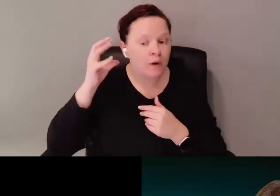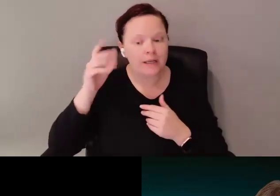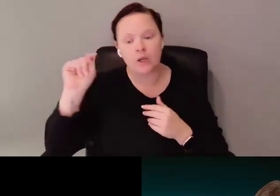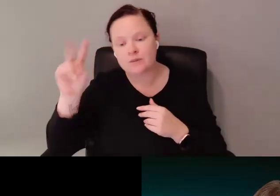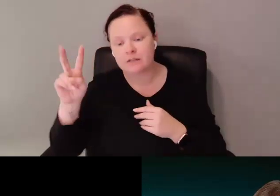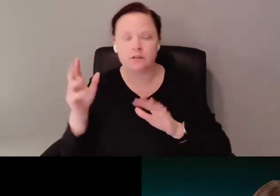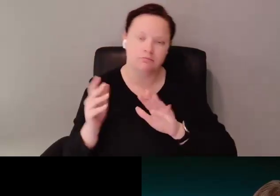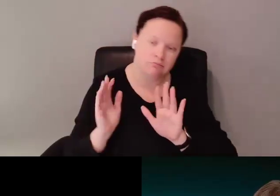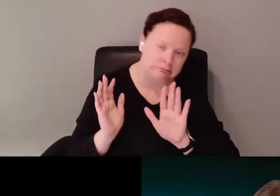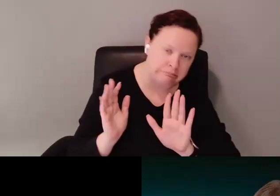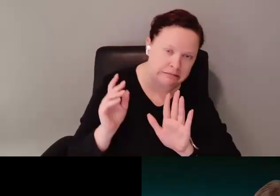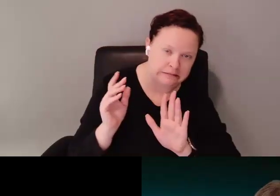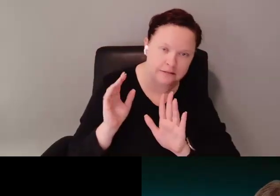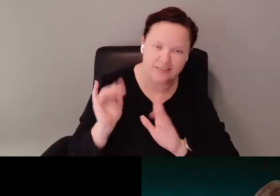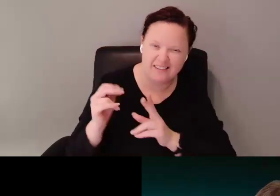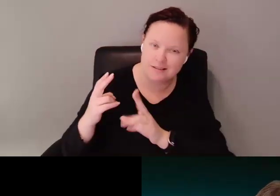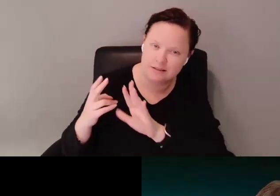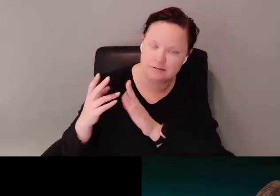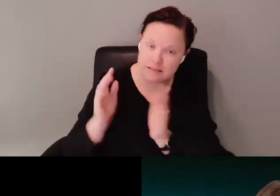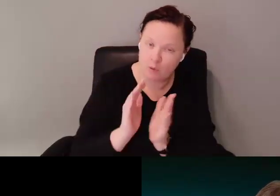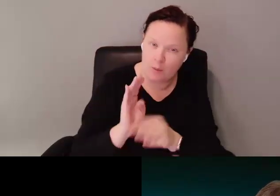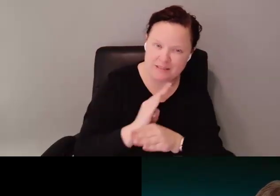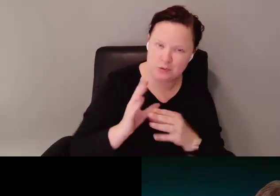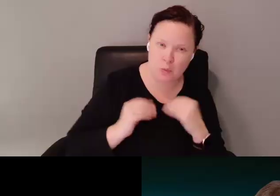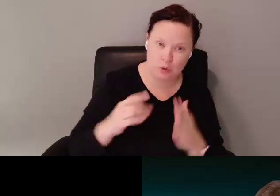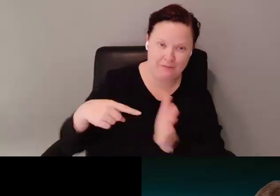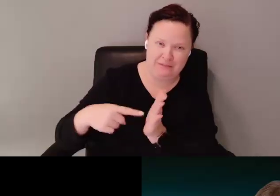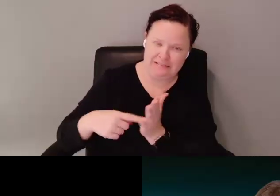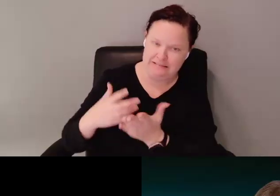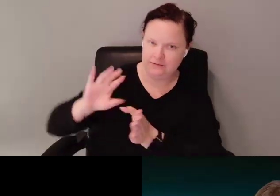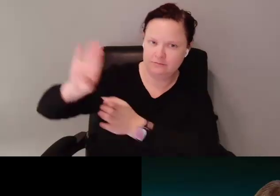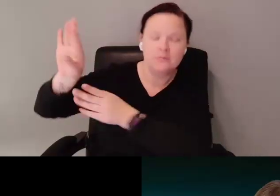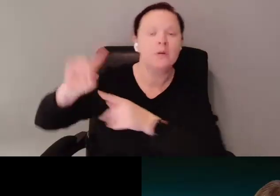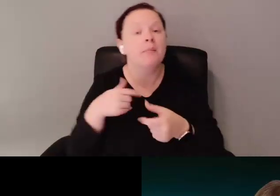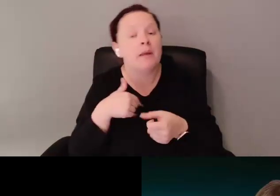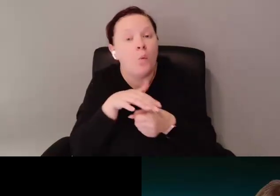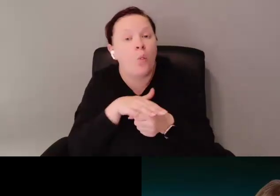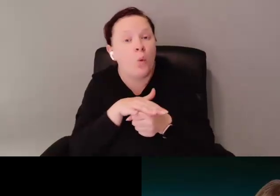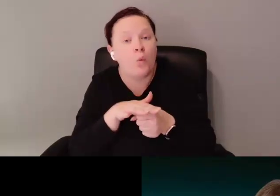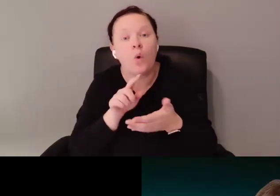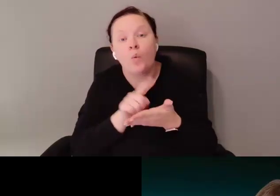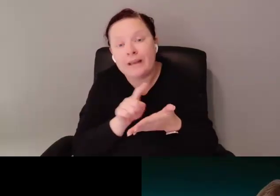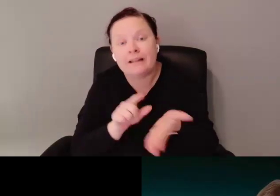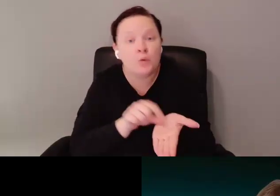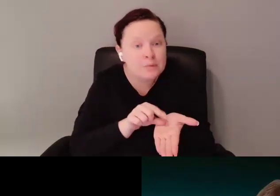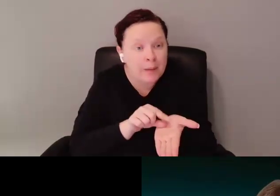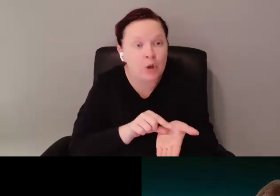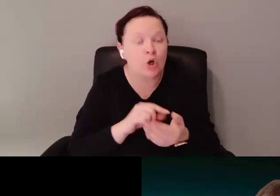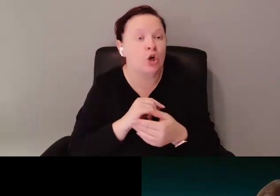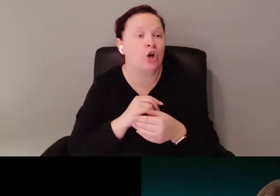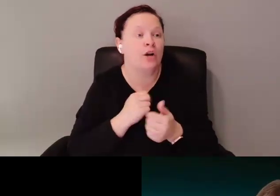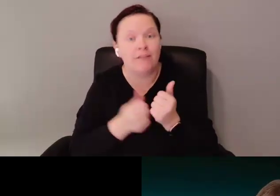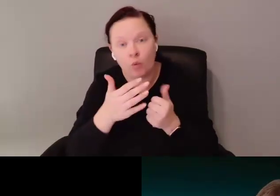kind of out of our league as a very small business owner. But it could be a local, weekly newspaper that everybody in your